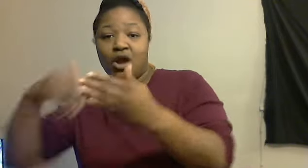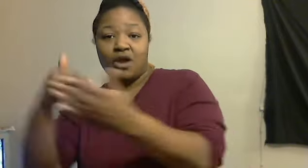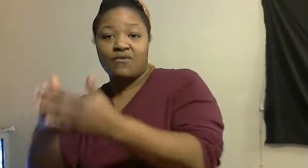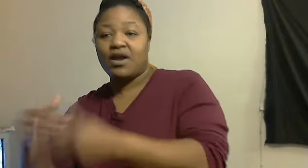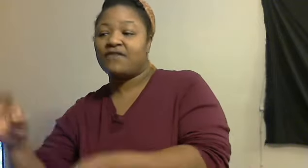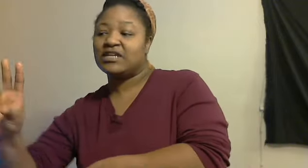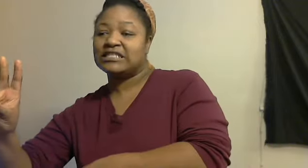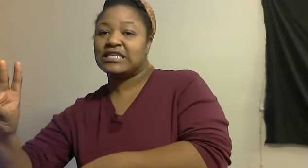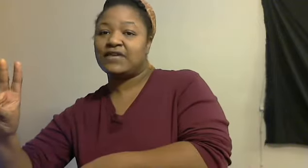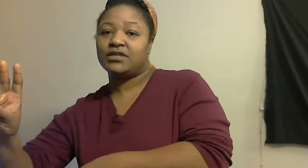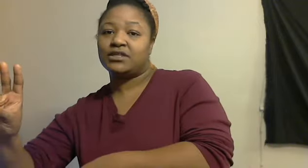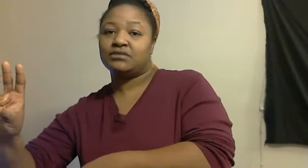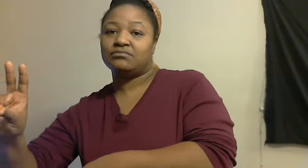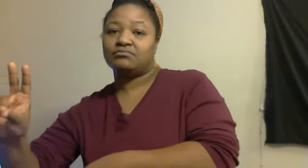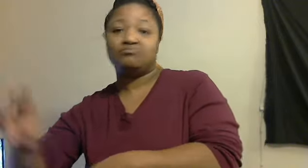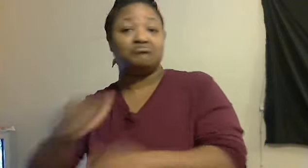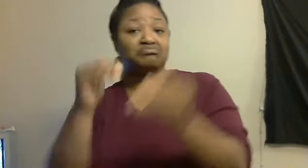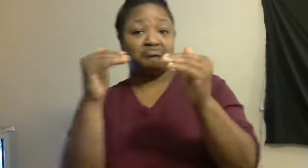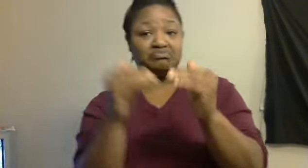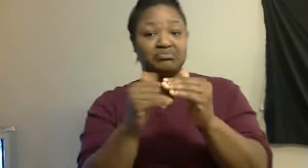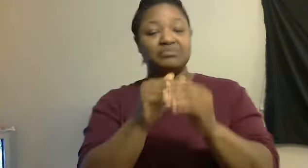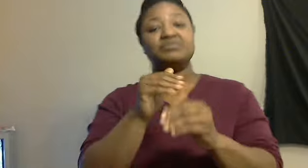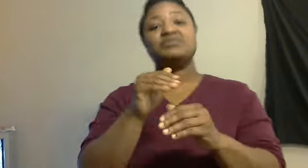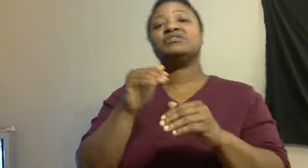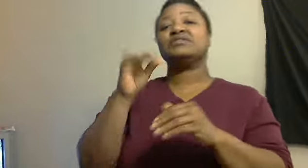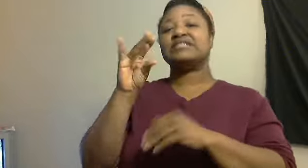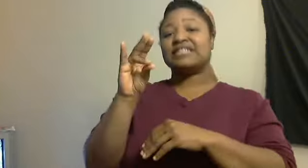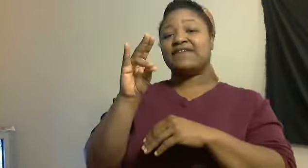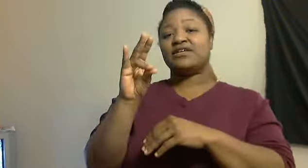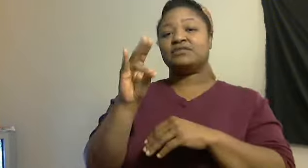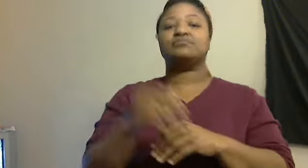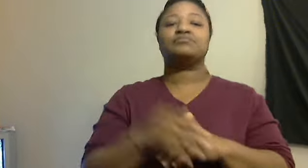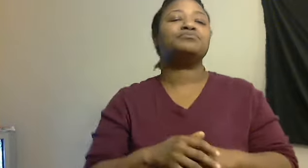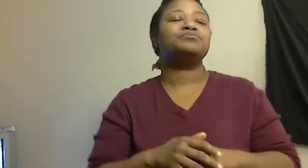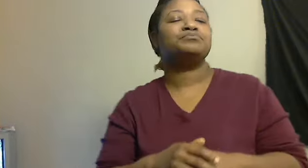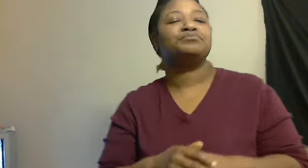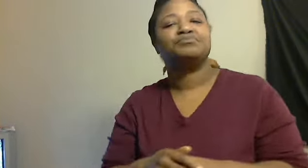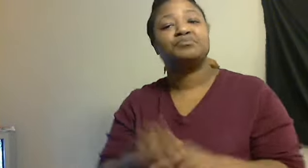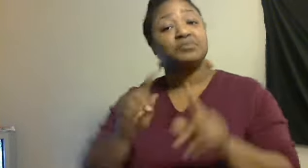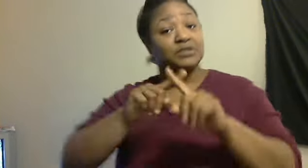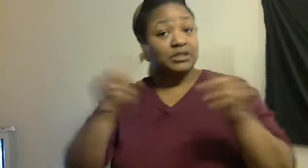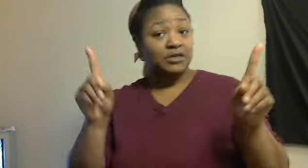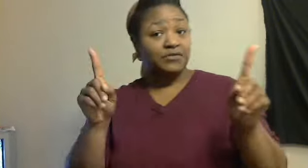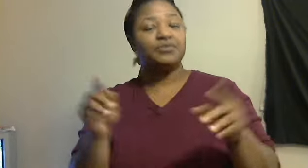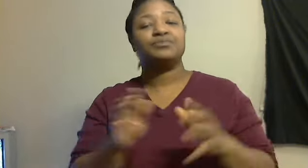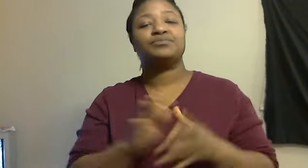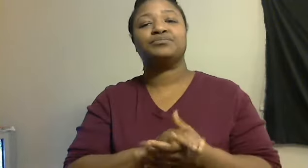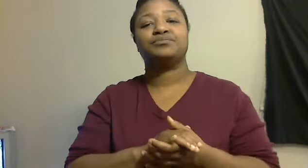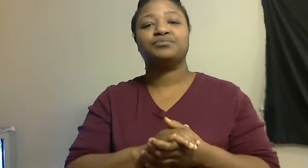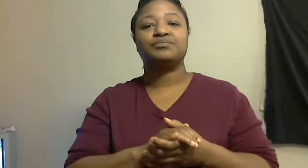answer. We could do a couple of different ones. We could say, what if I asked you what 8 + 1